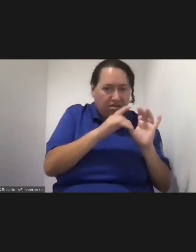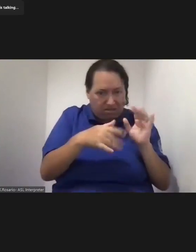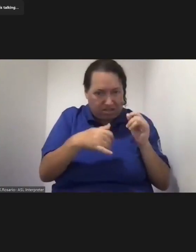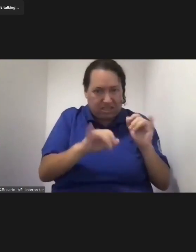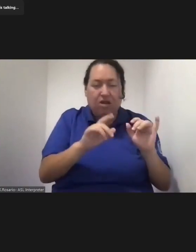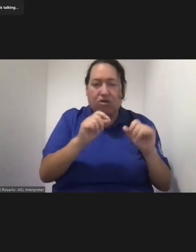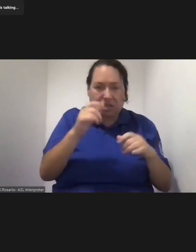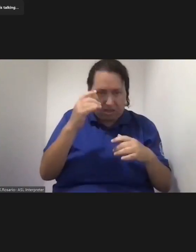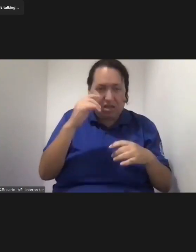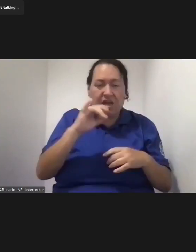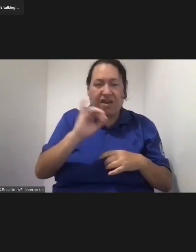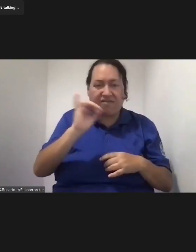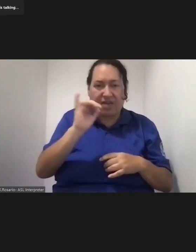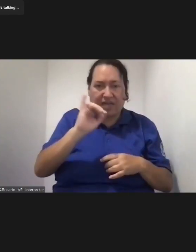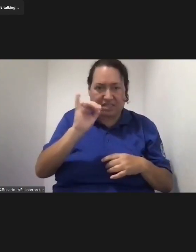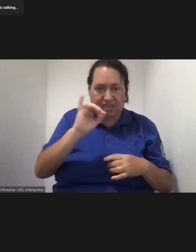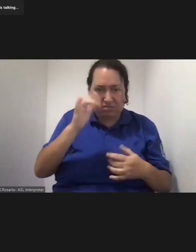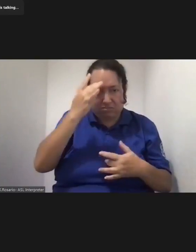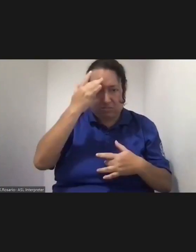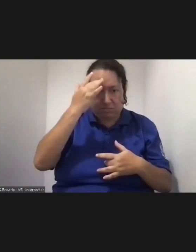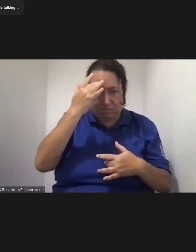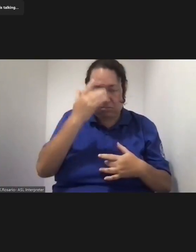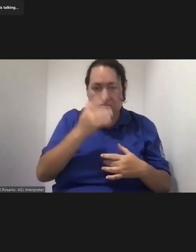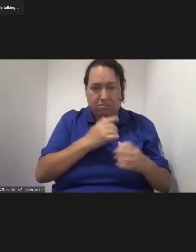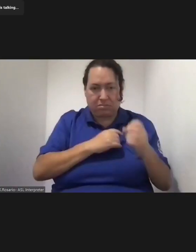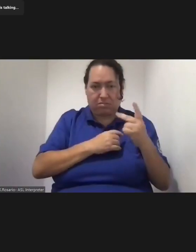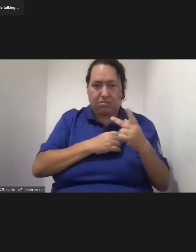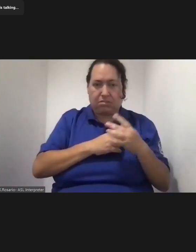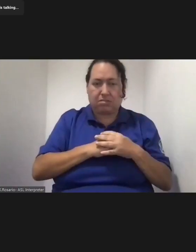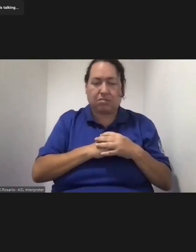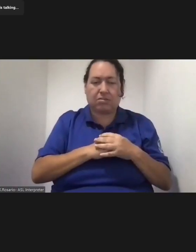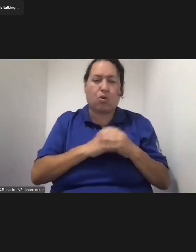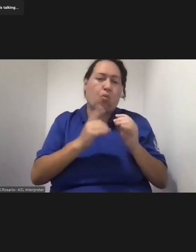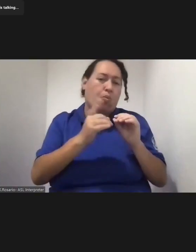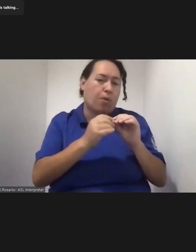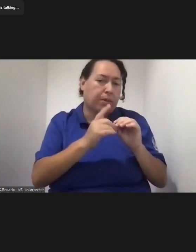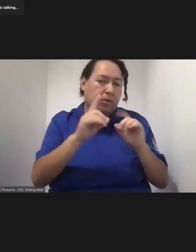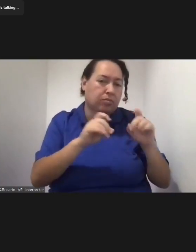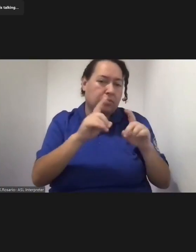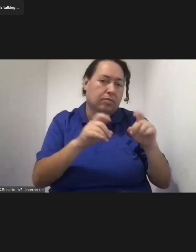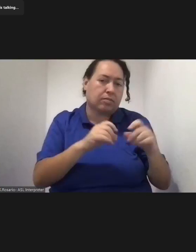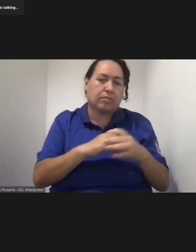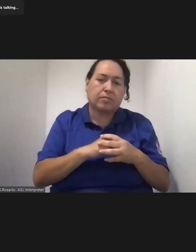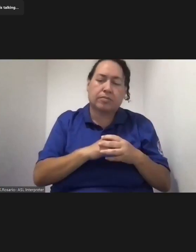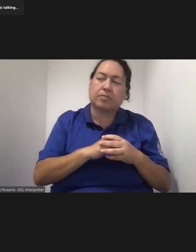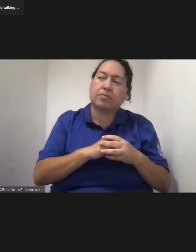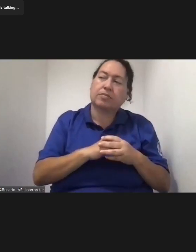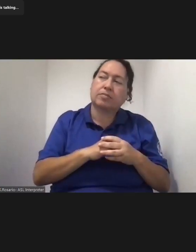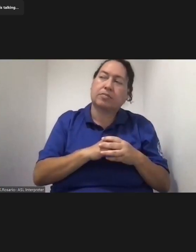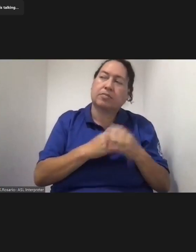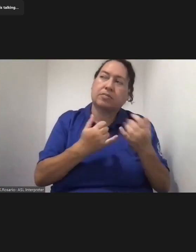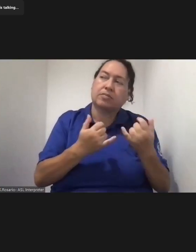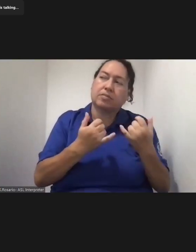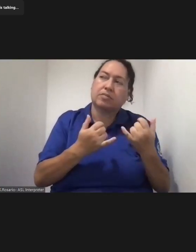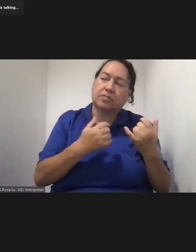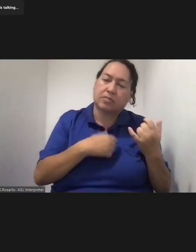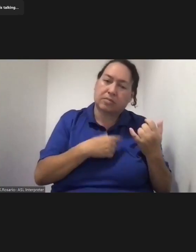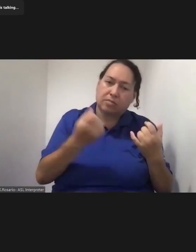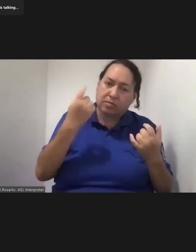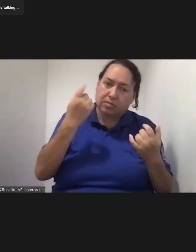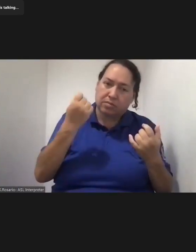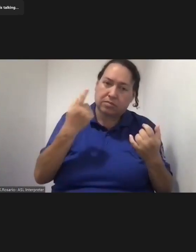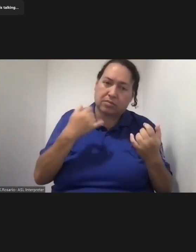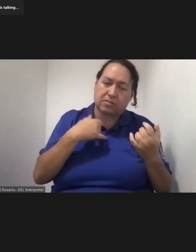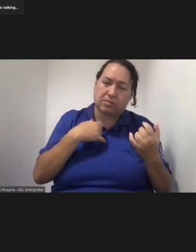Okay, can I have one more question regarding the Subaki? I understand that they closed 2 of